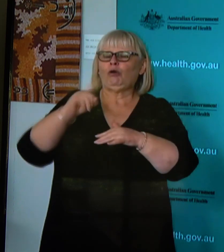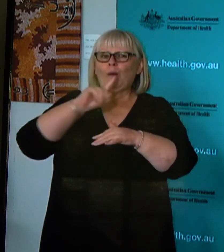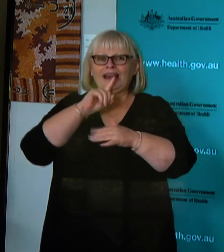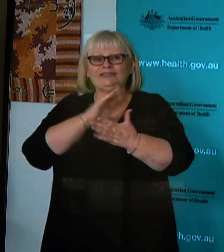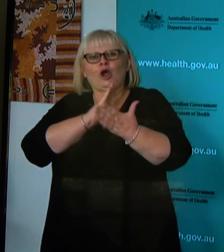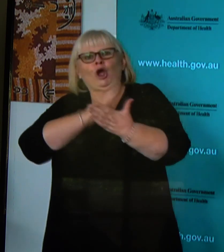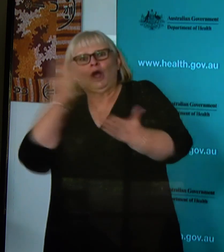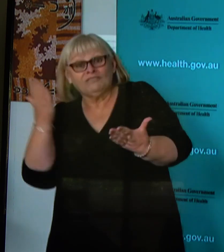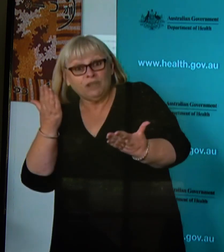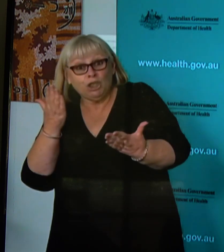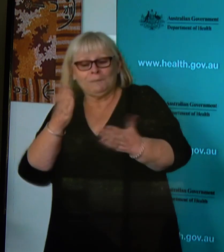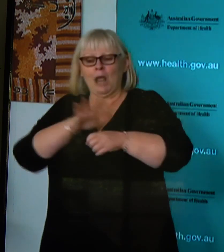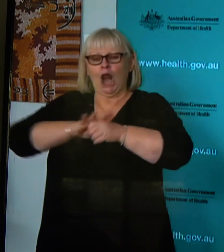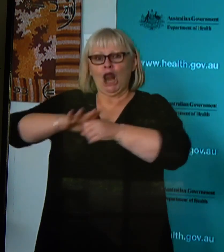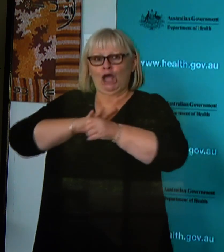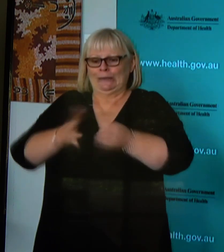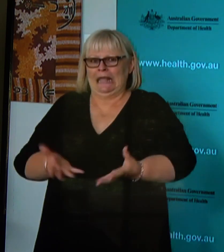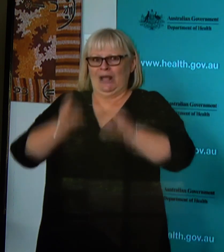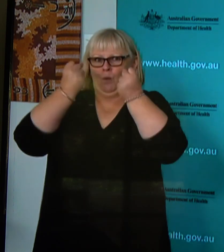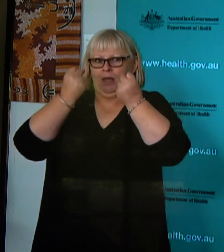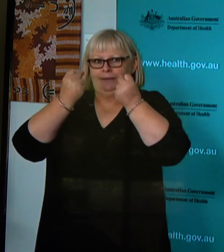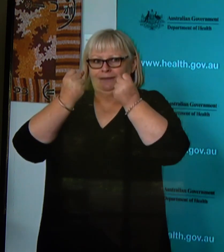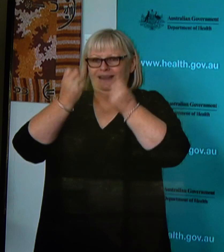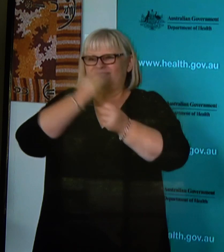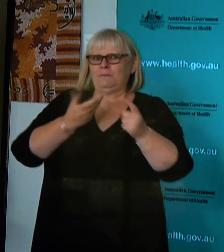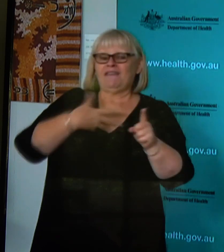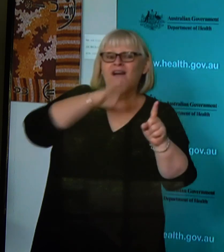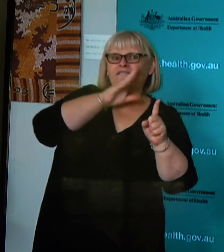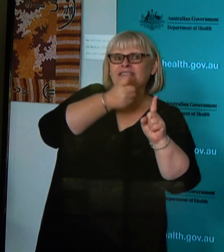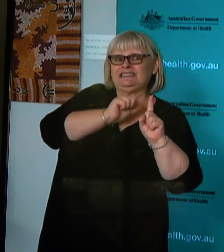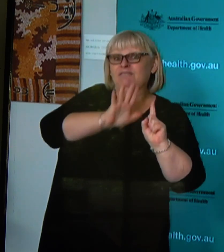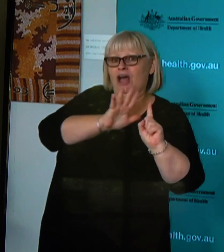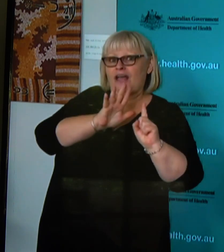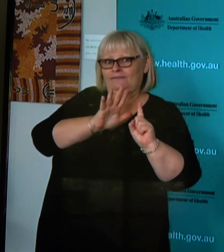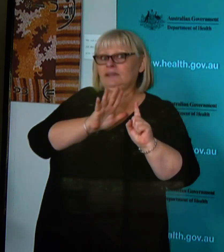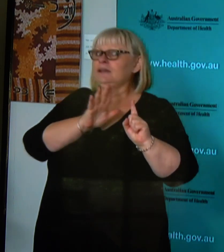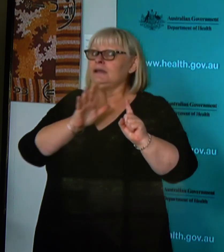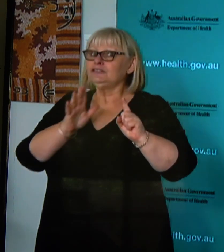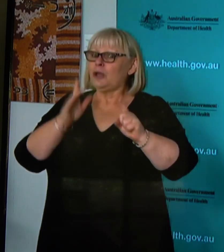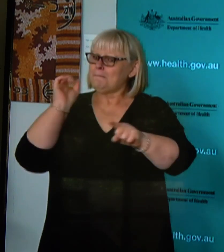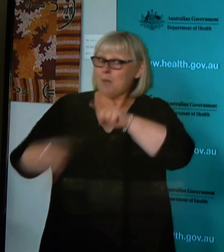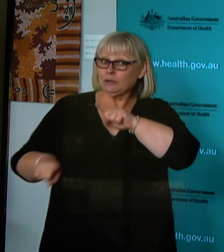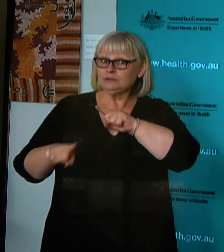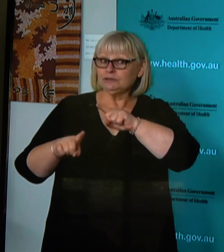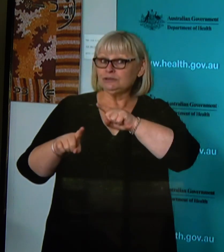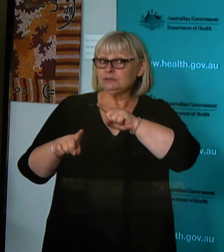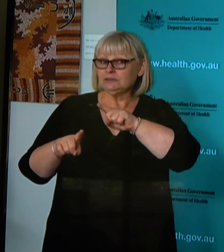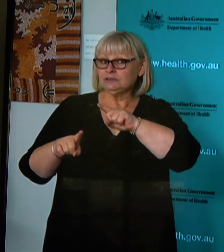are confirmed to be locally acquired out of that 565. So most of those cases are